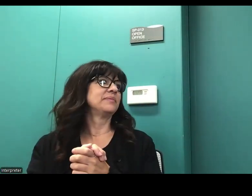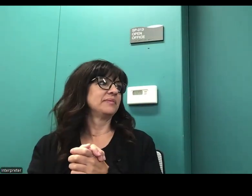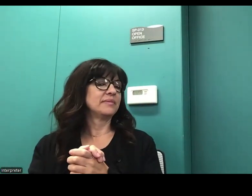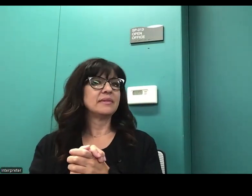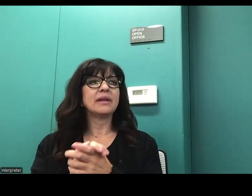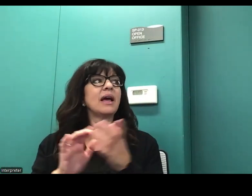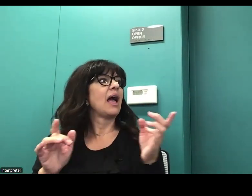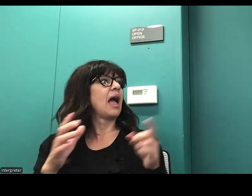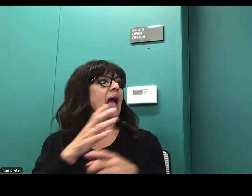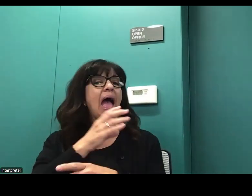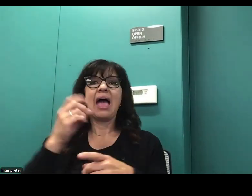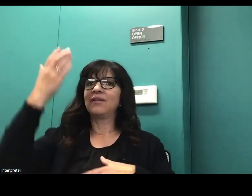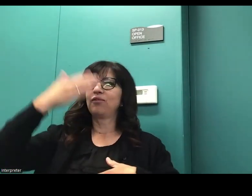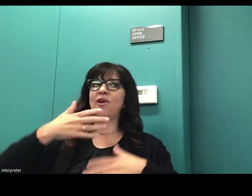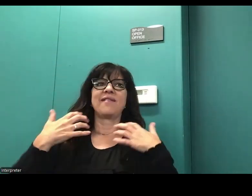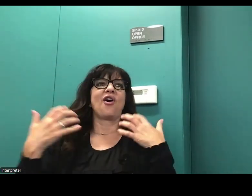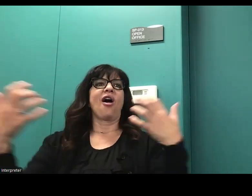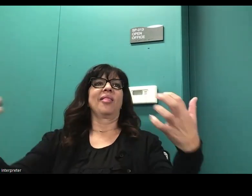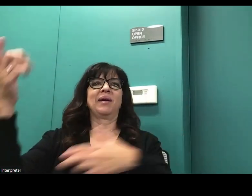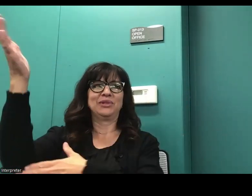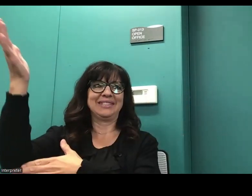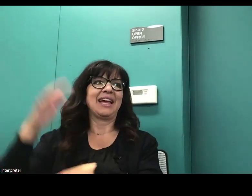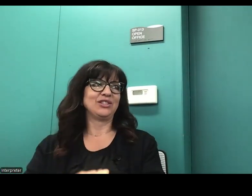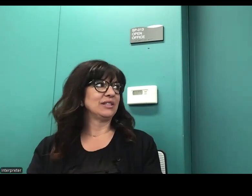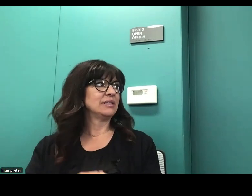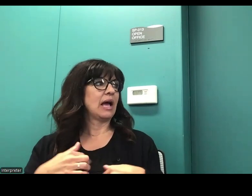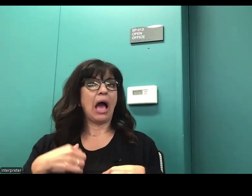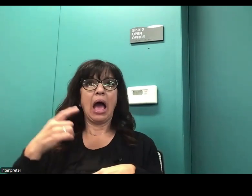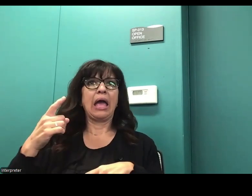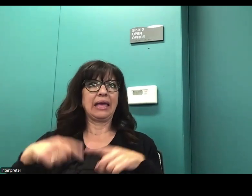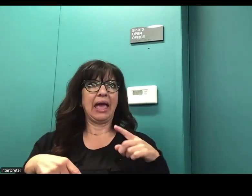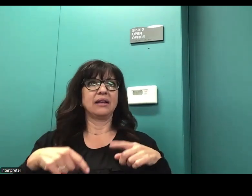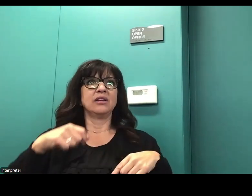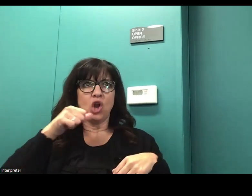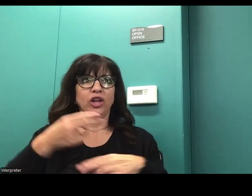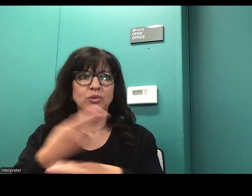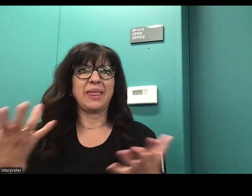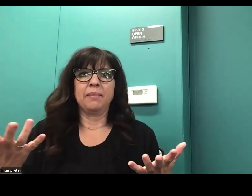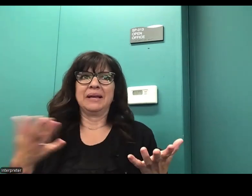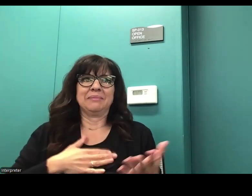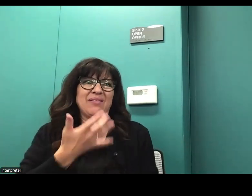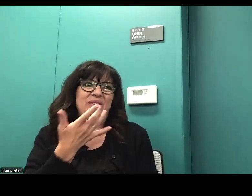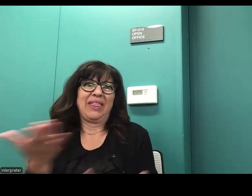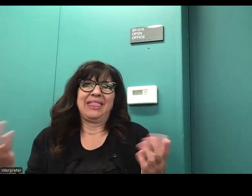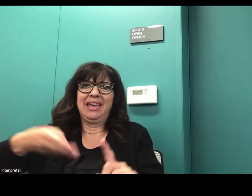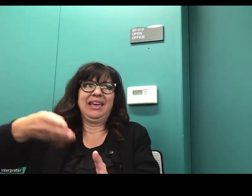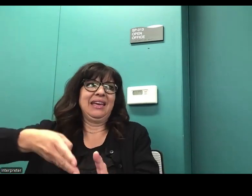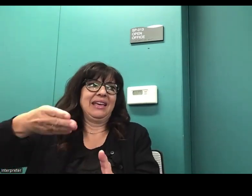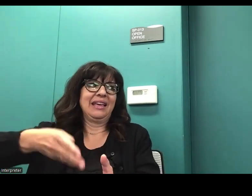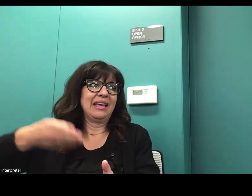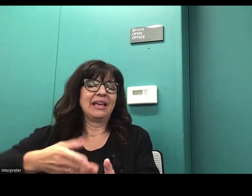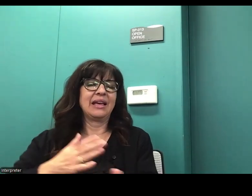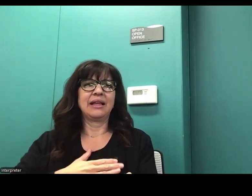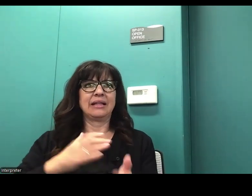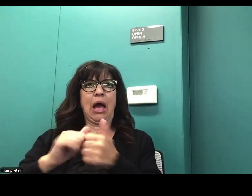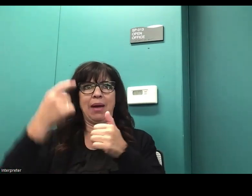And in front of all of my presentations too, because I can't not use them. It's like my favorite thing, way my